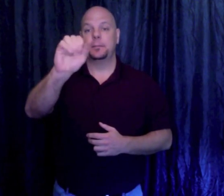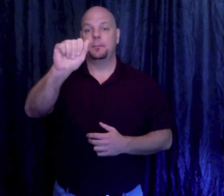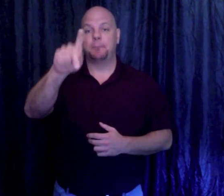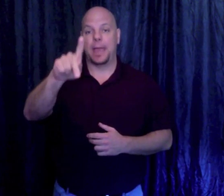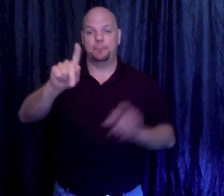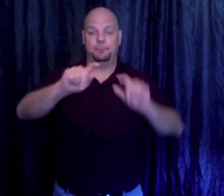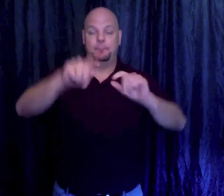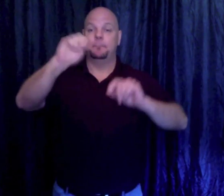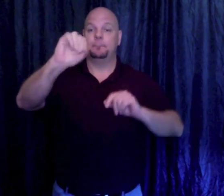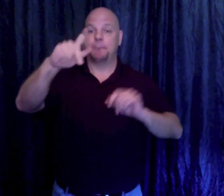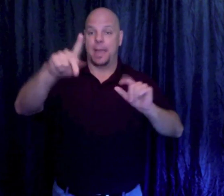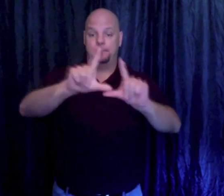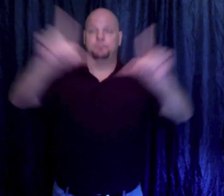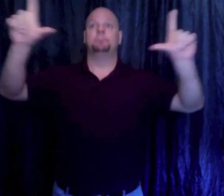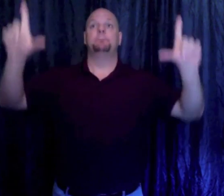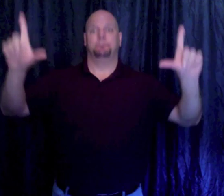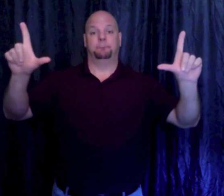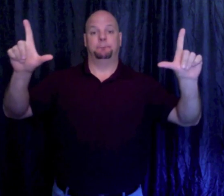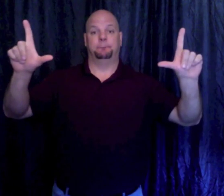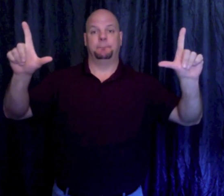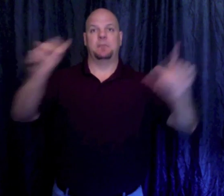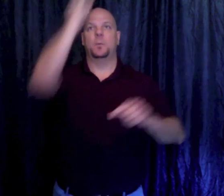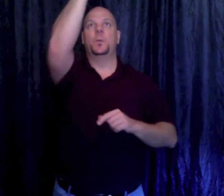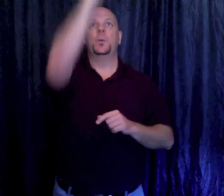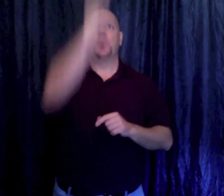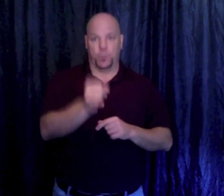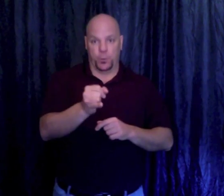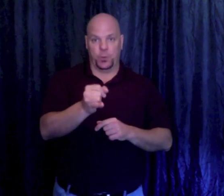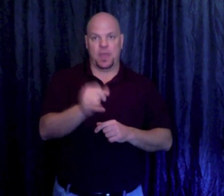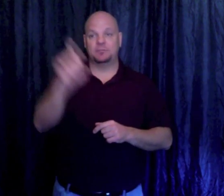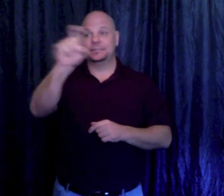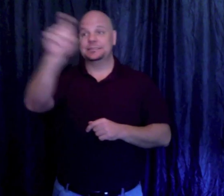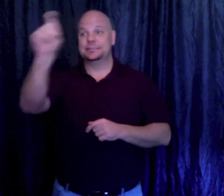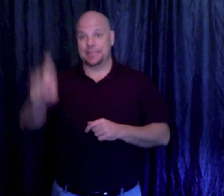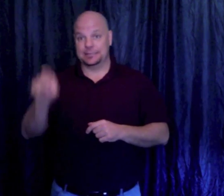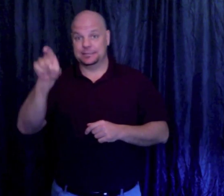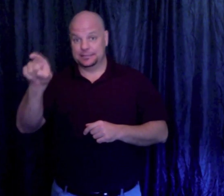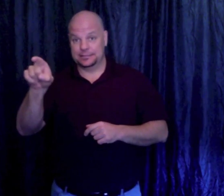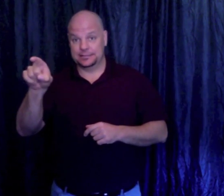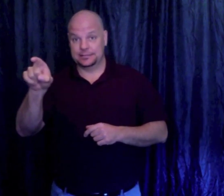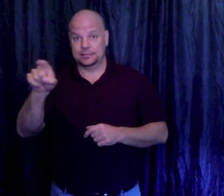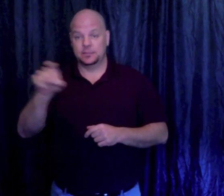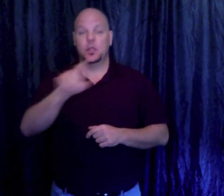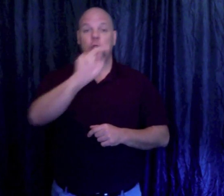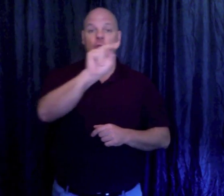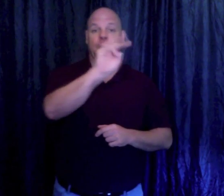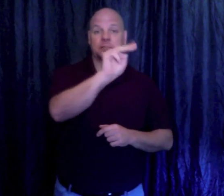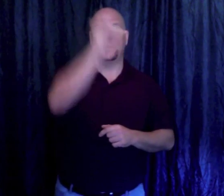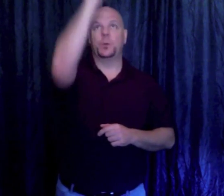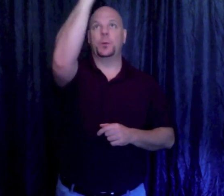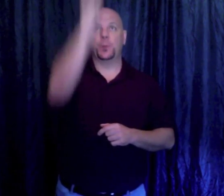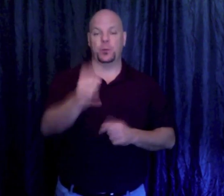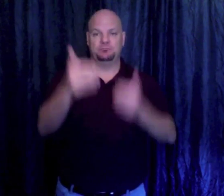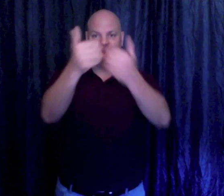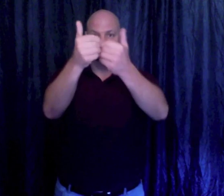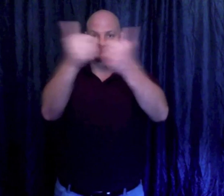boundary between, say, the state of Texas and the state of New Mexico. So there's a